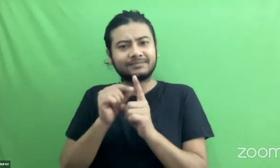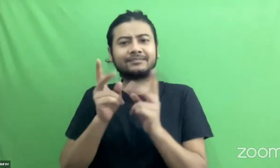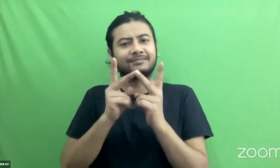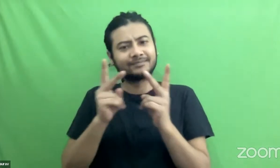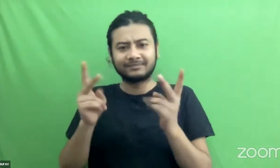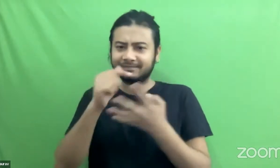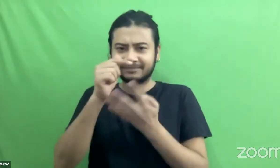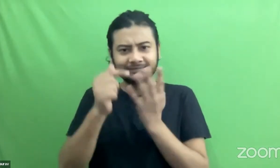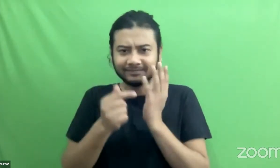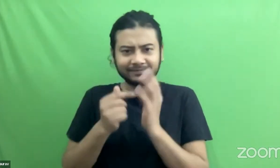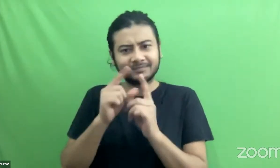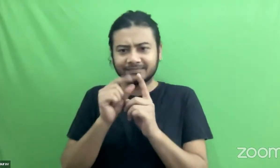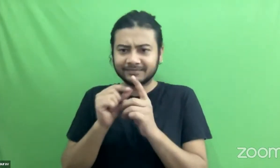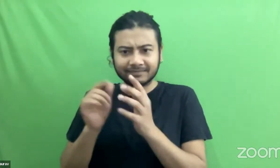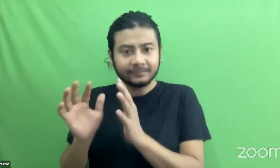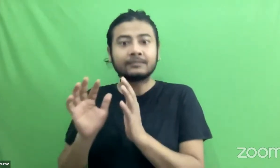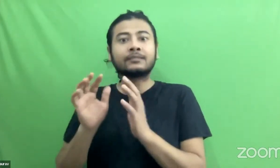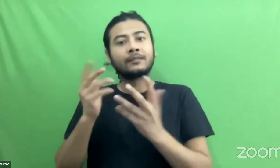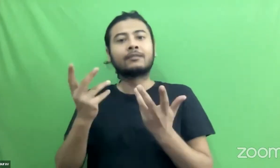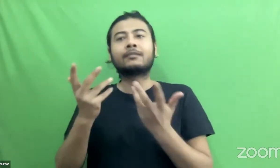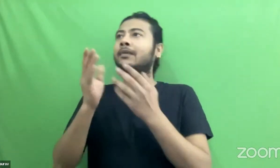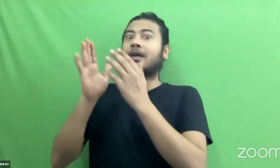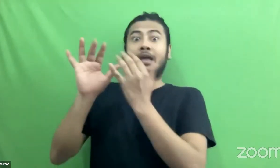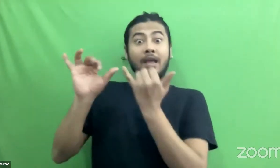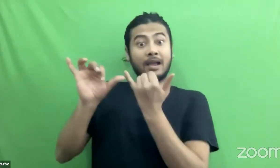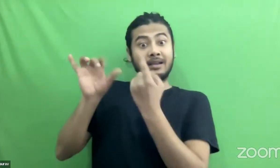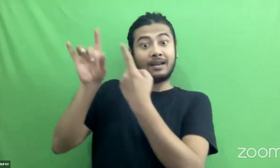So let's move on to week 2. What we learned in week 2.